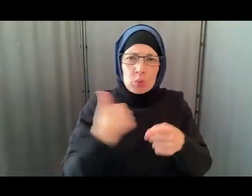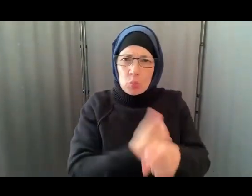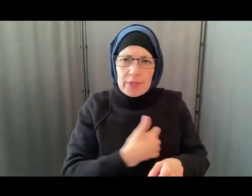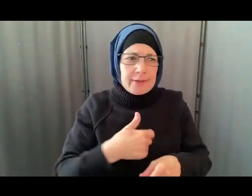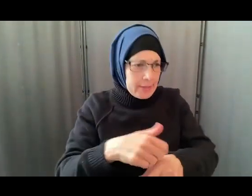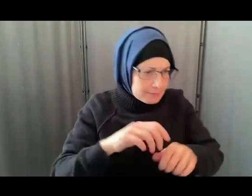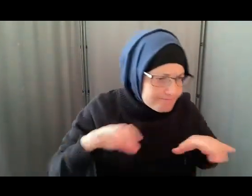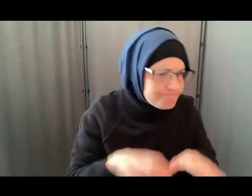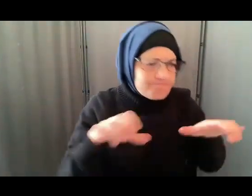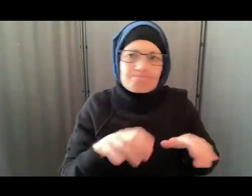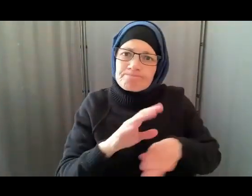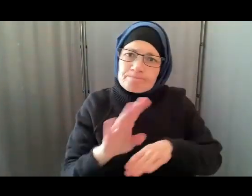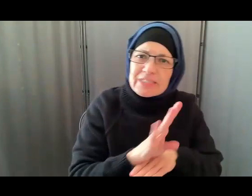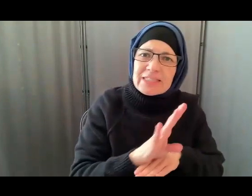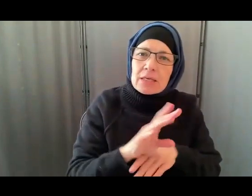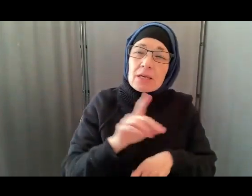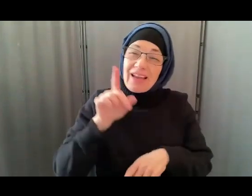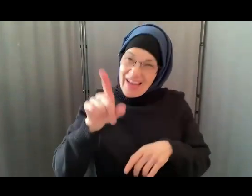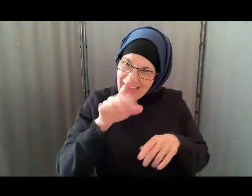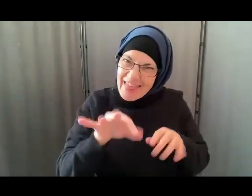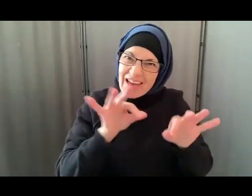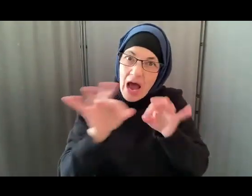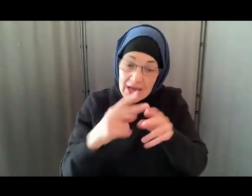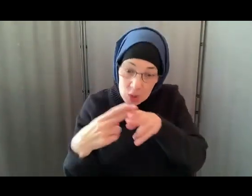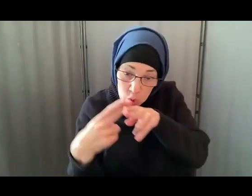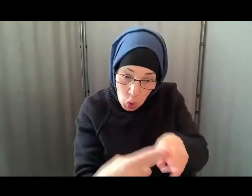is calling it play.